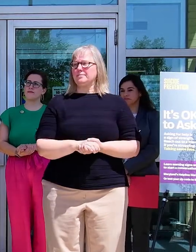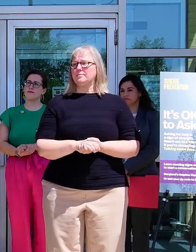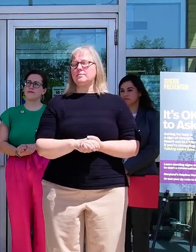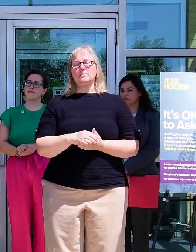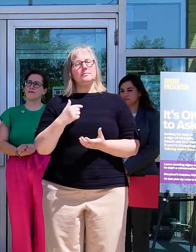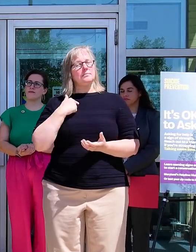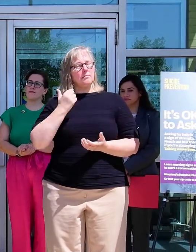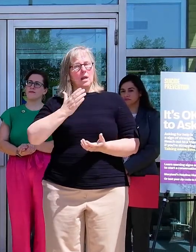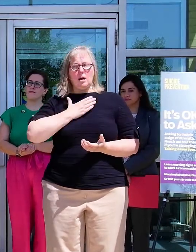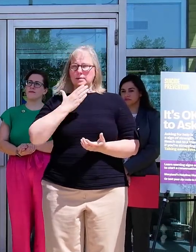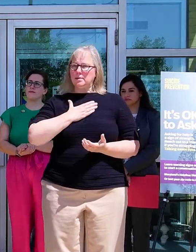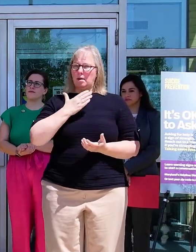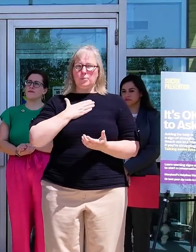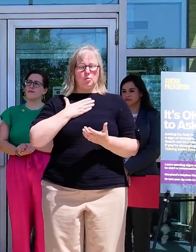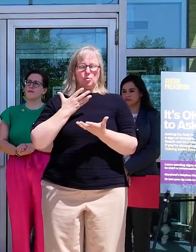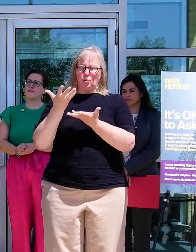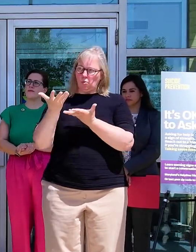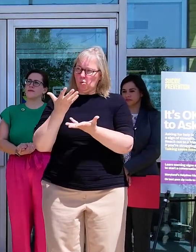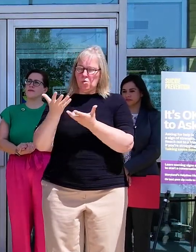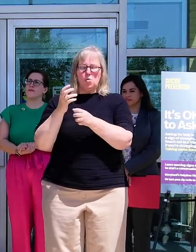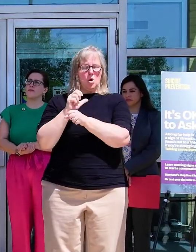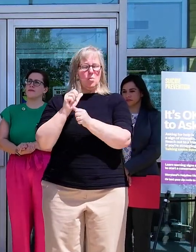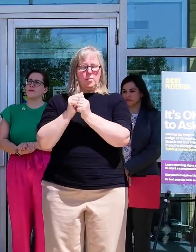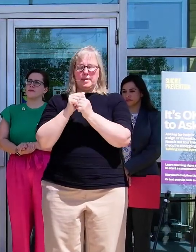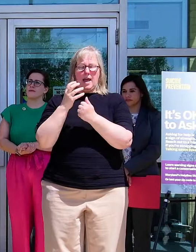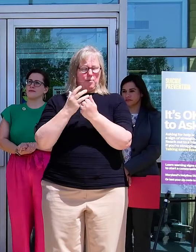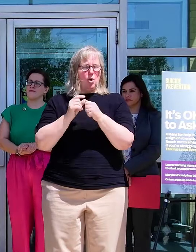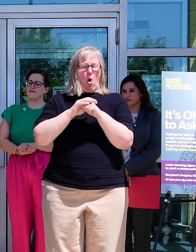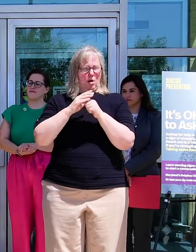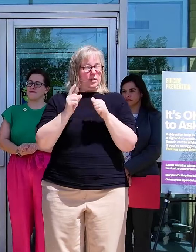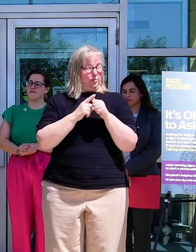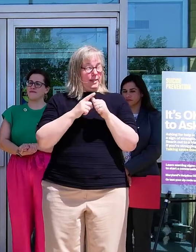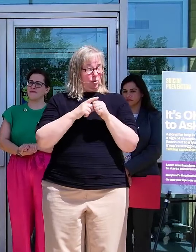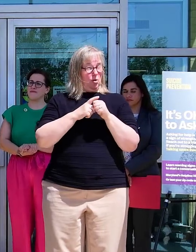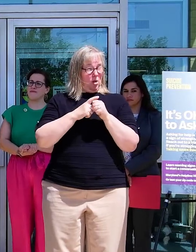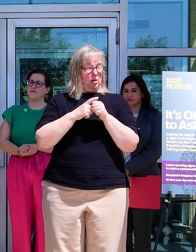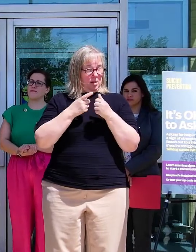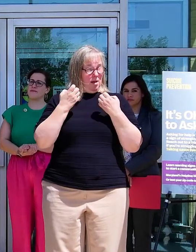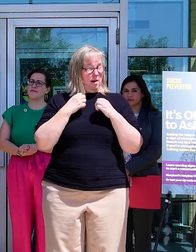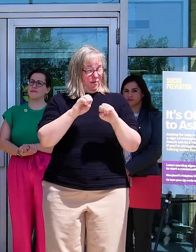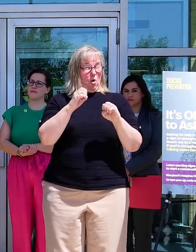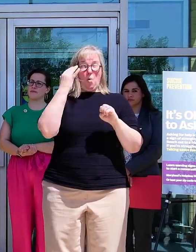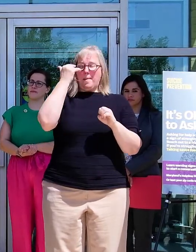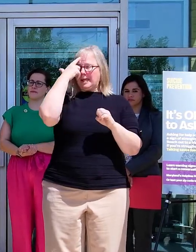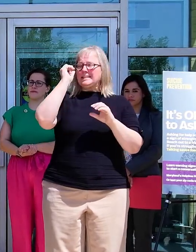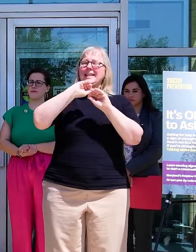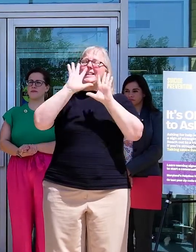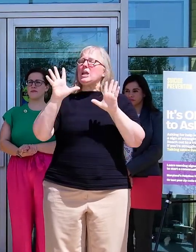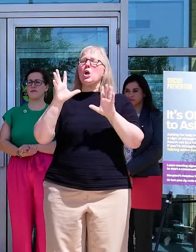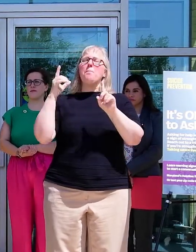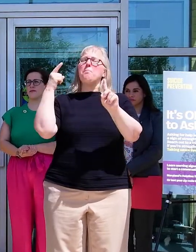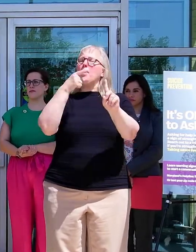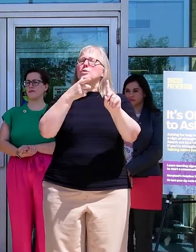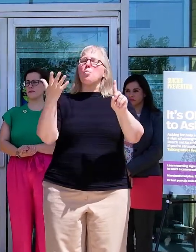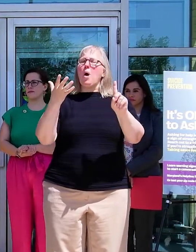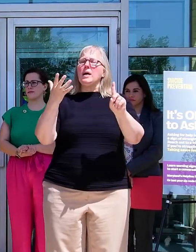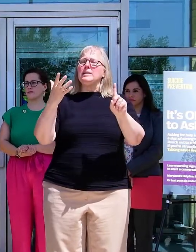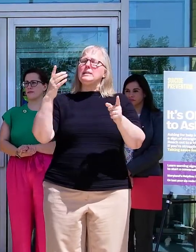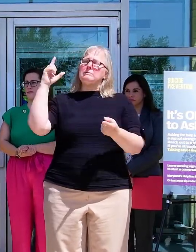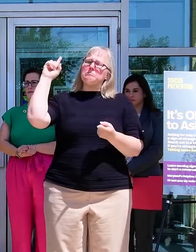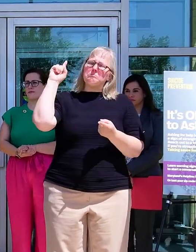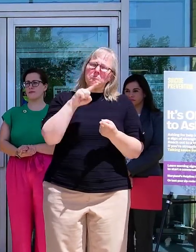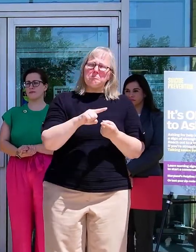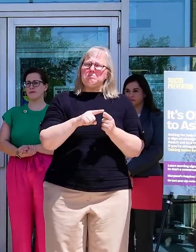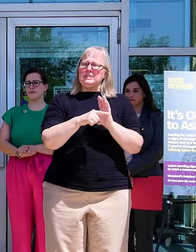I was glad to work with everyone on that original campaign because of its clear purpose of destigmatizing mental